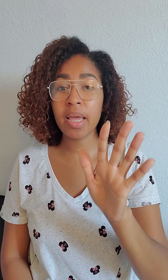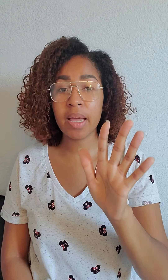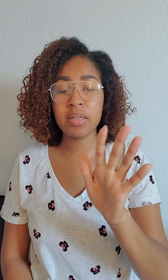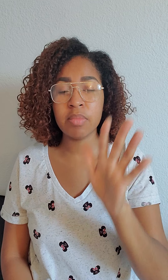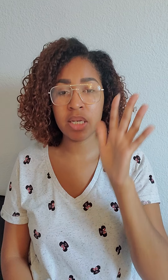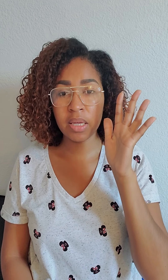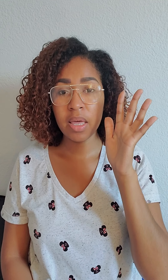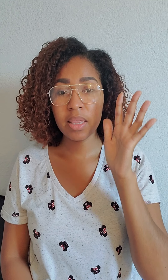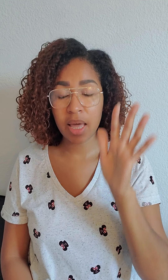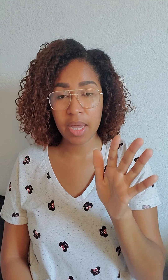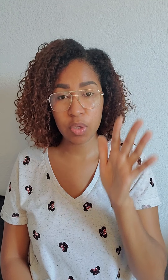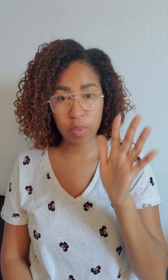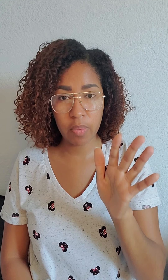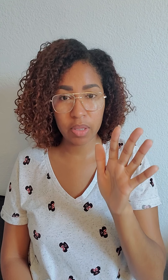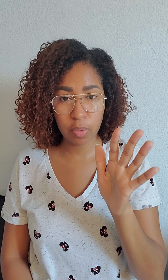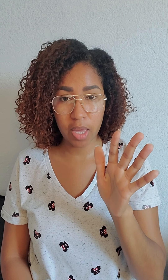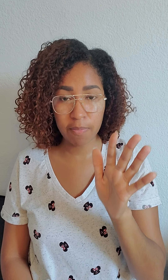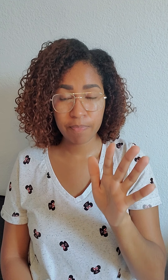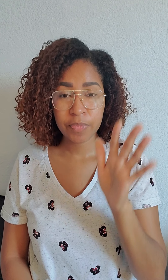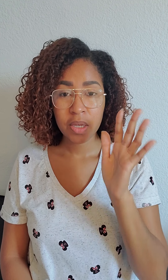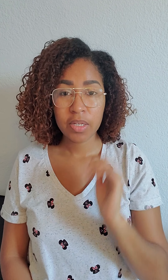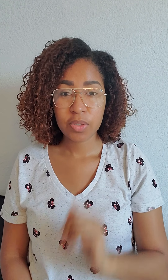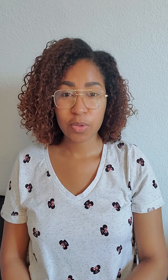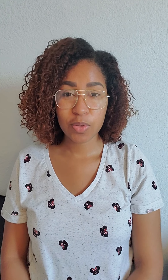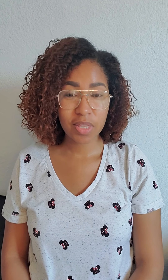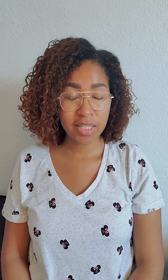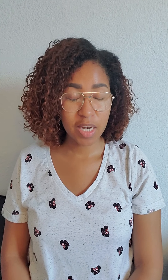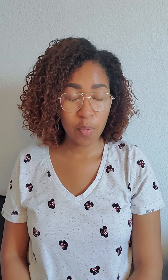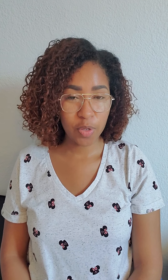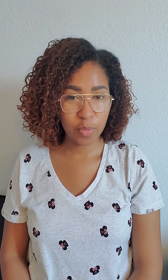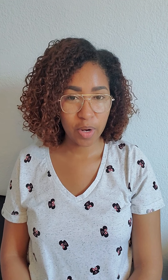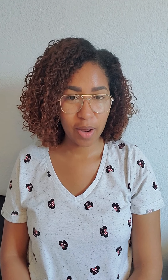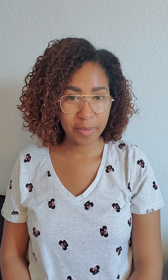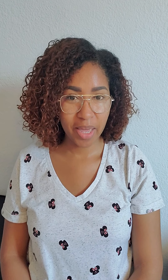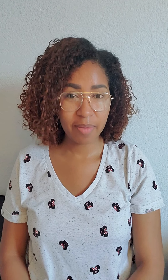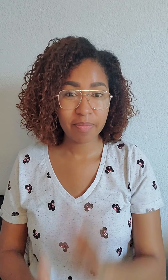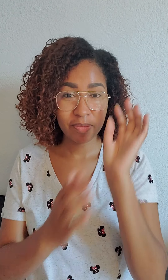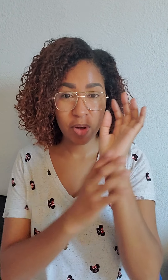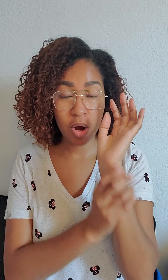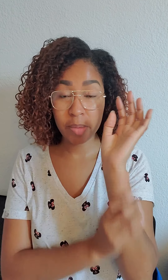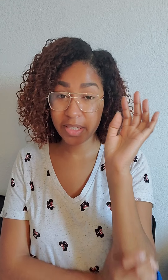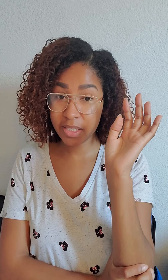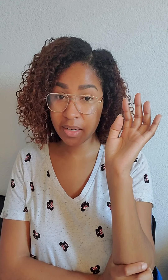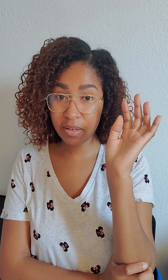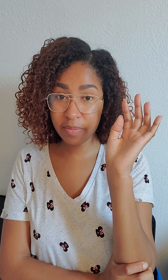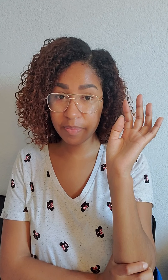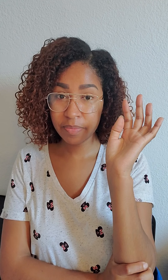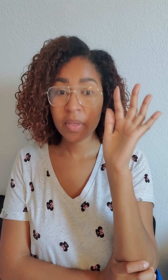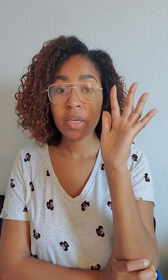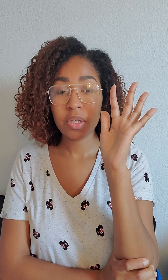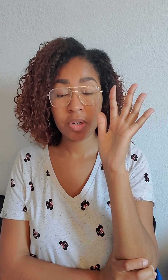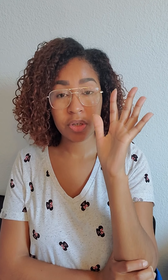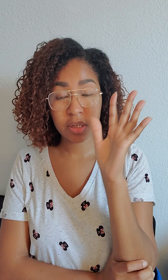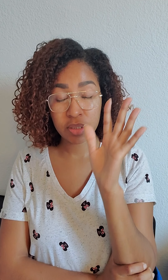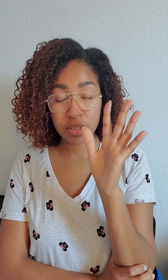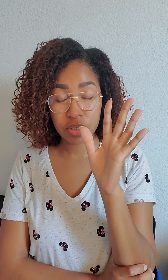hand, meaning the hand you write with, okay? So those are the things that I want you to work on, okay? Arm is still. You're doing